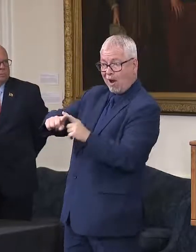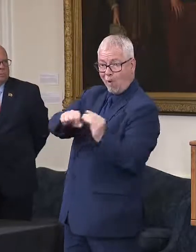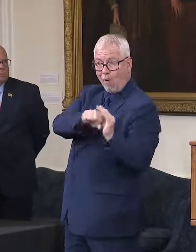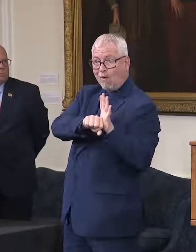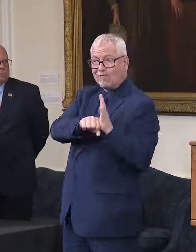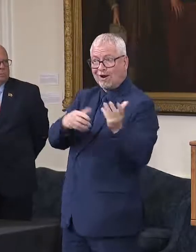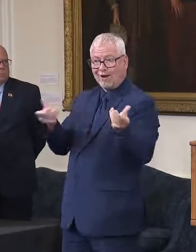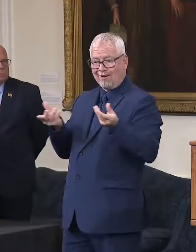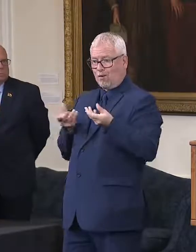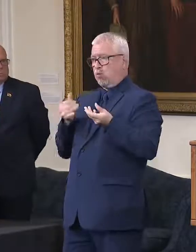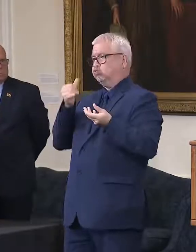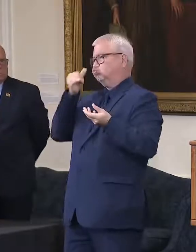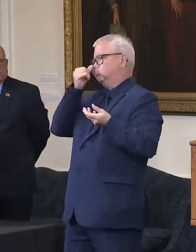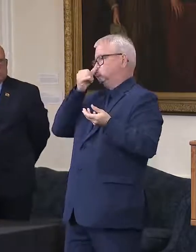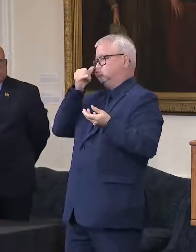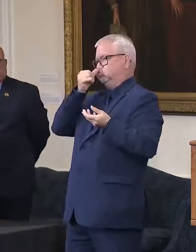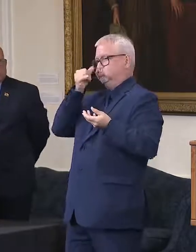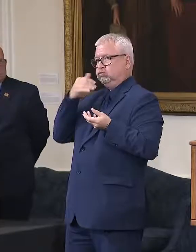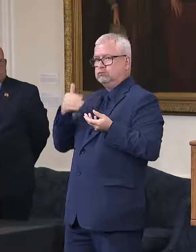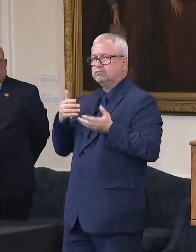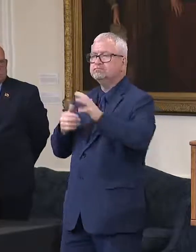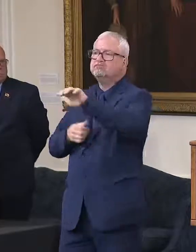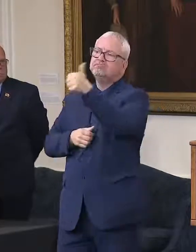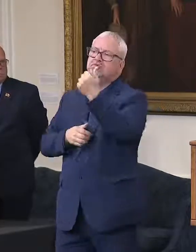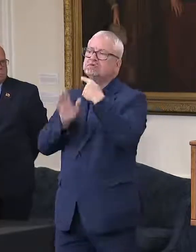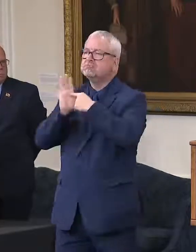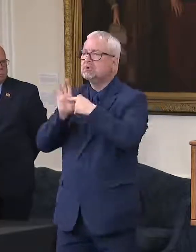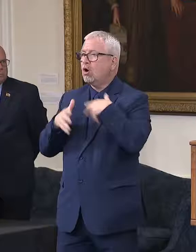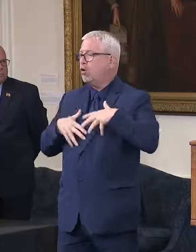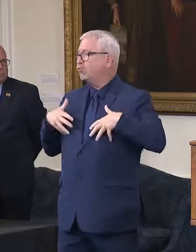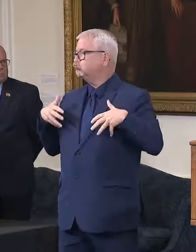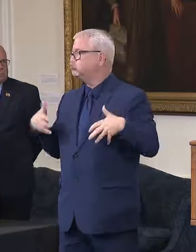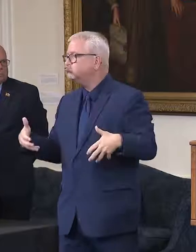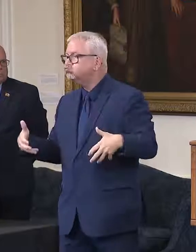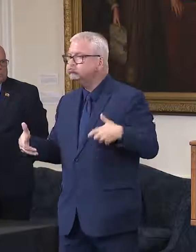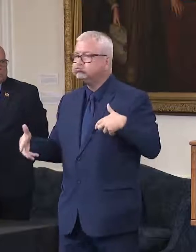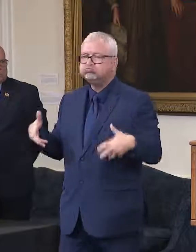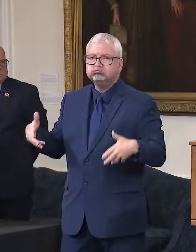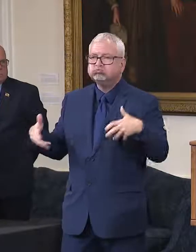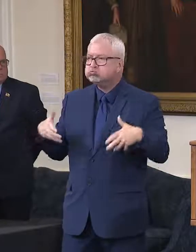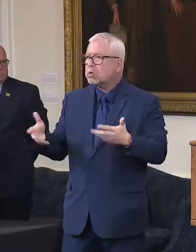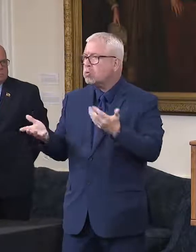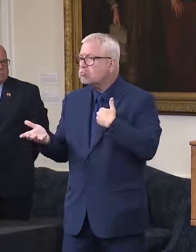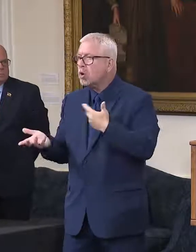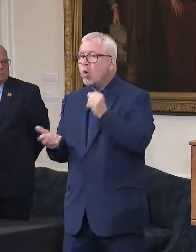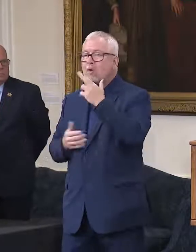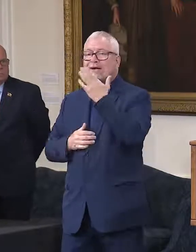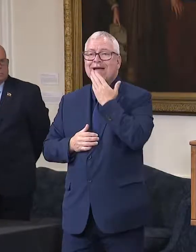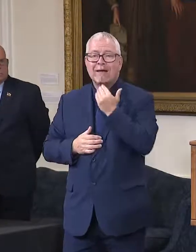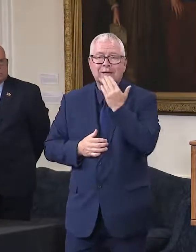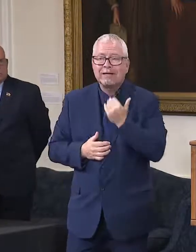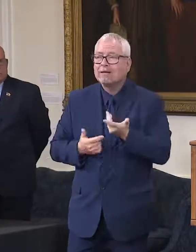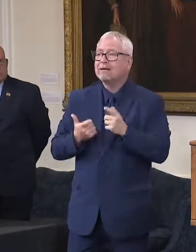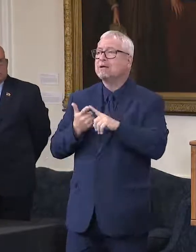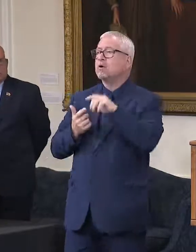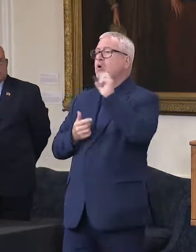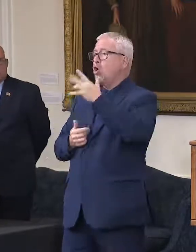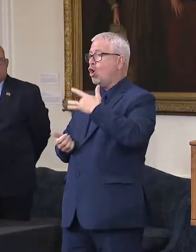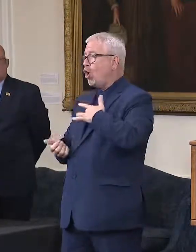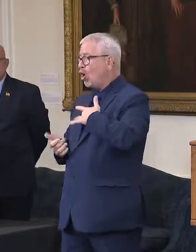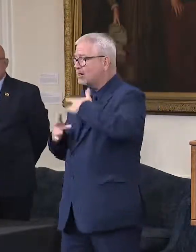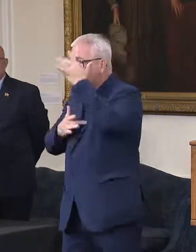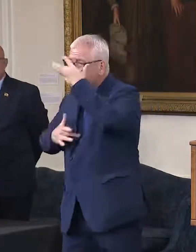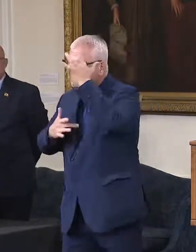obesity, high blood pressure, diabetes, coronary artery disease, and COPD. We have